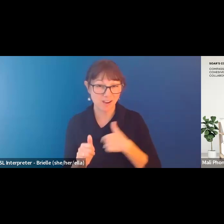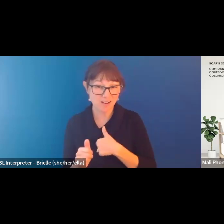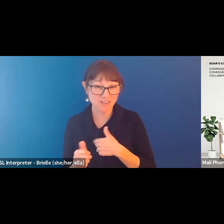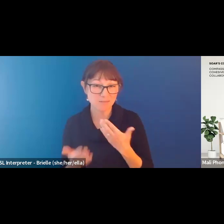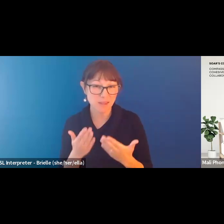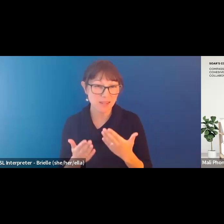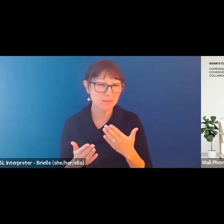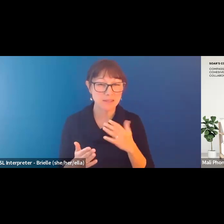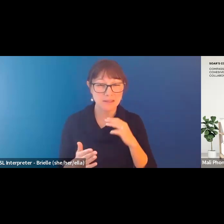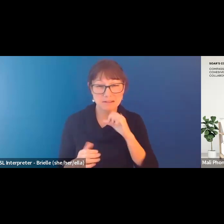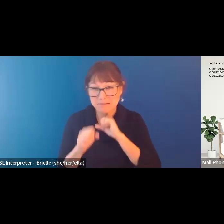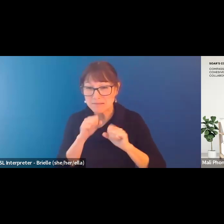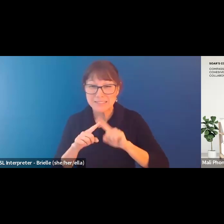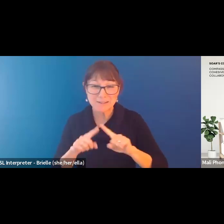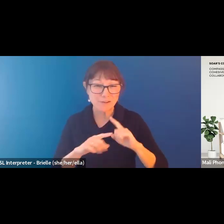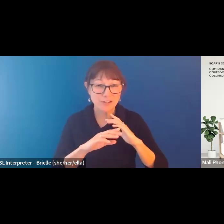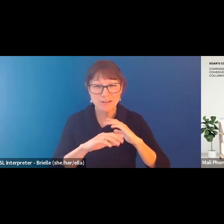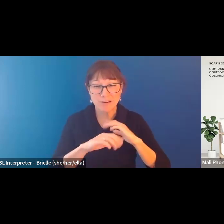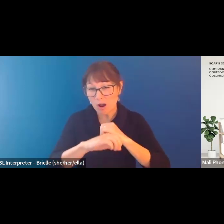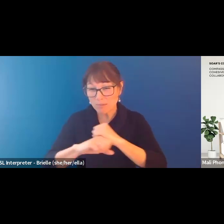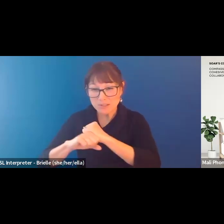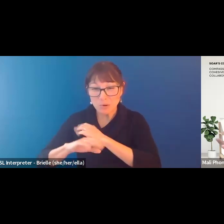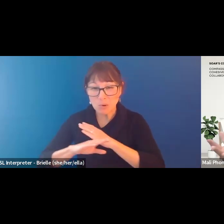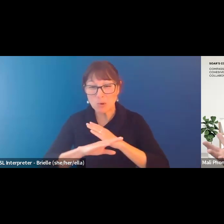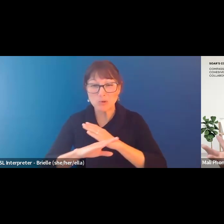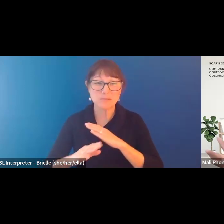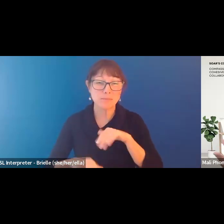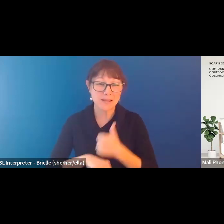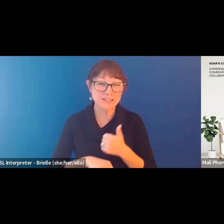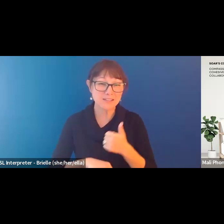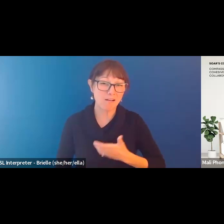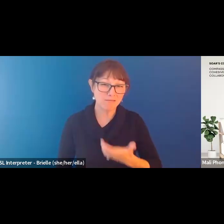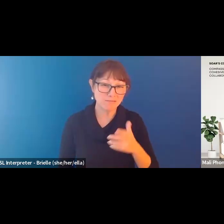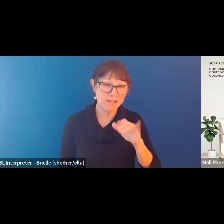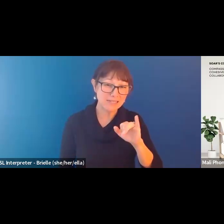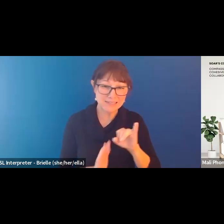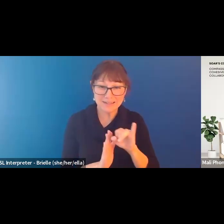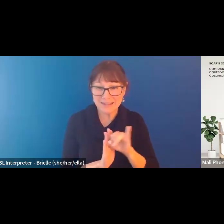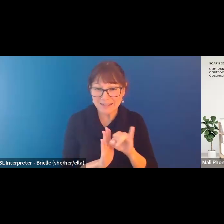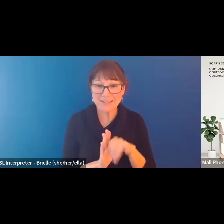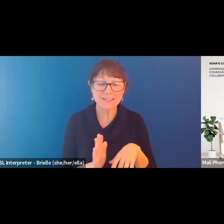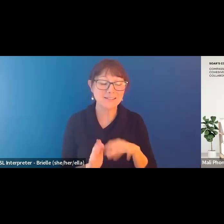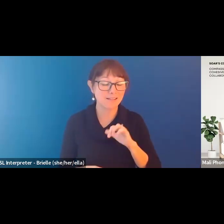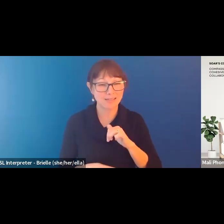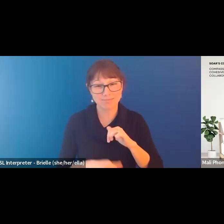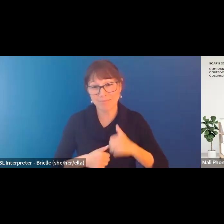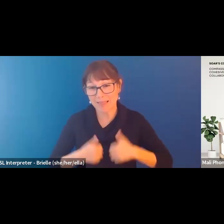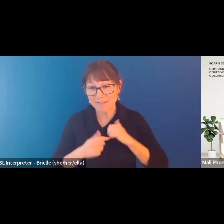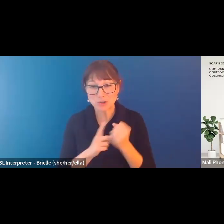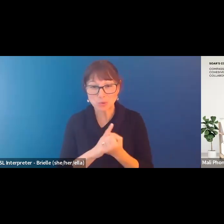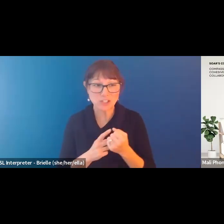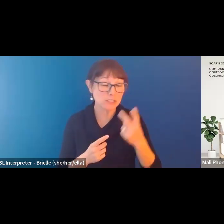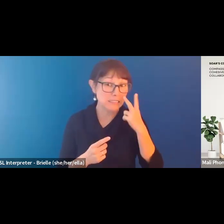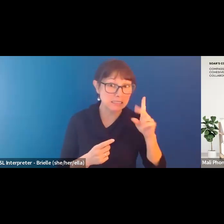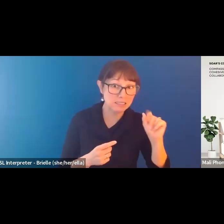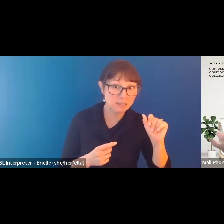different types of obstacles based on our identities, life circumstances, seen or unseen disabilities or